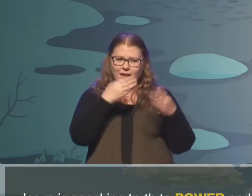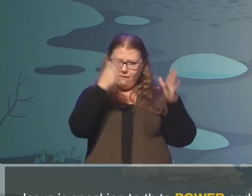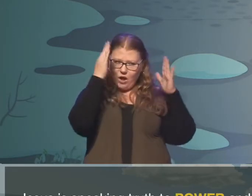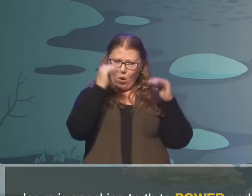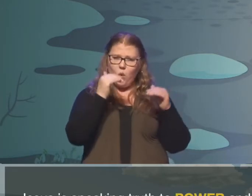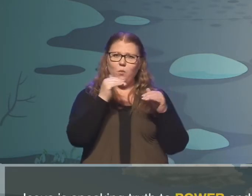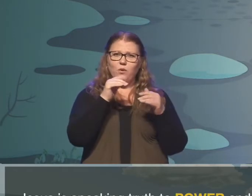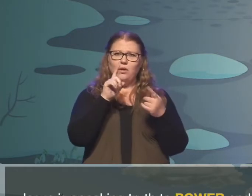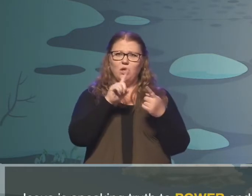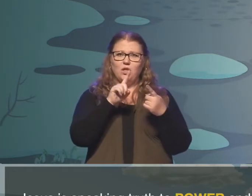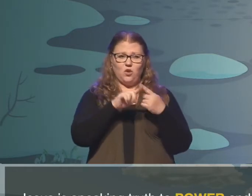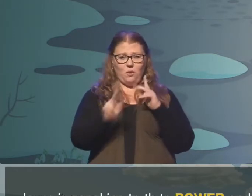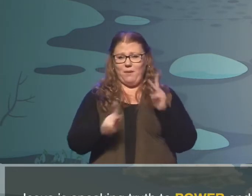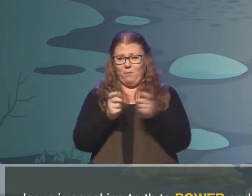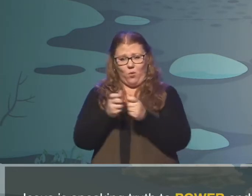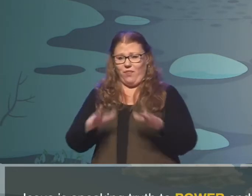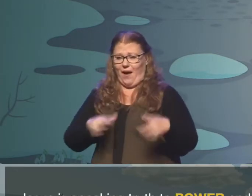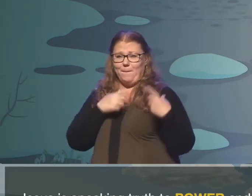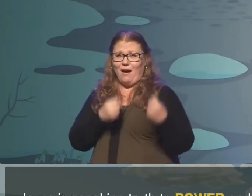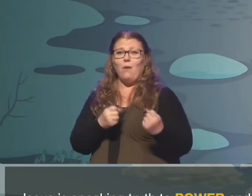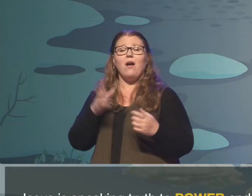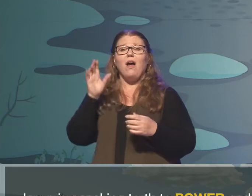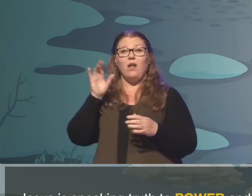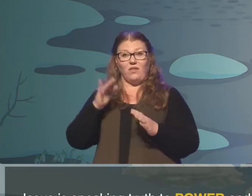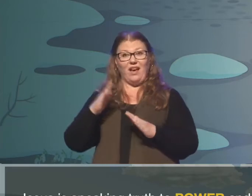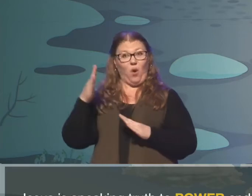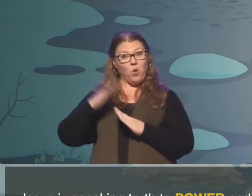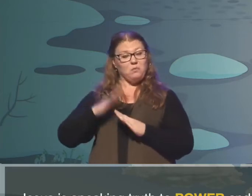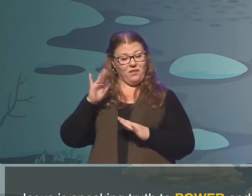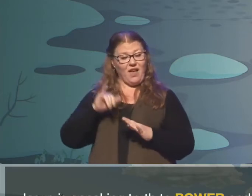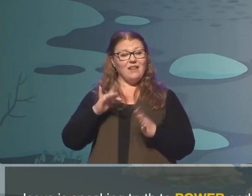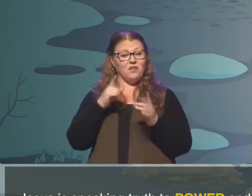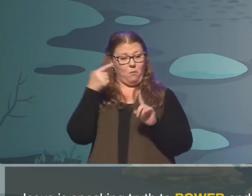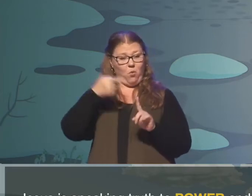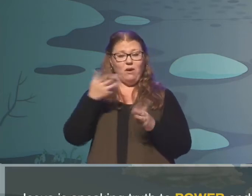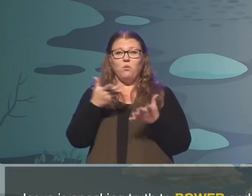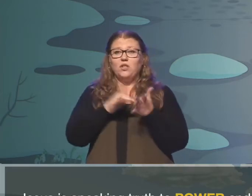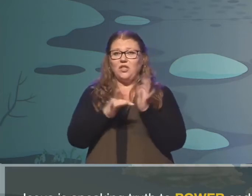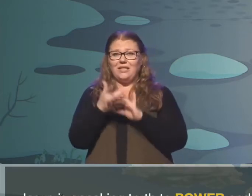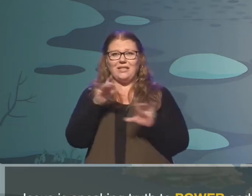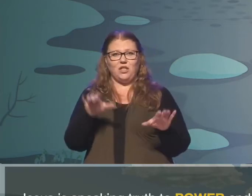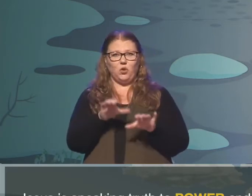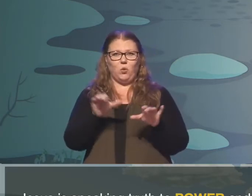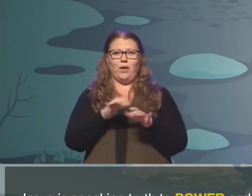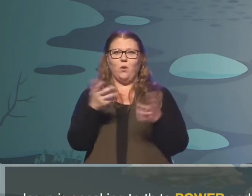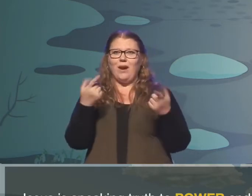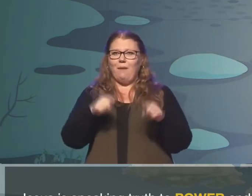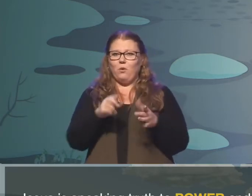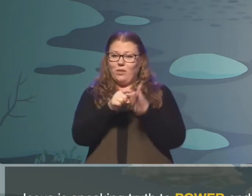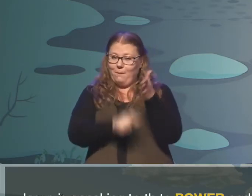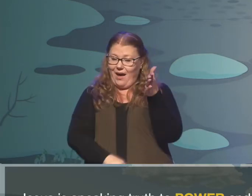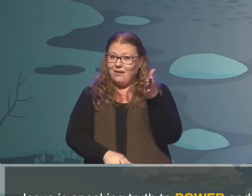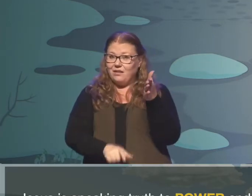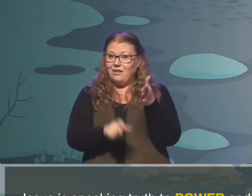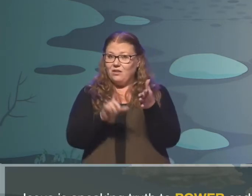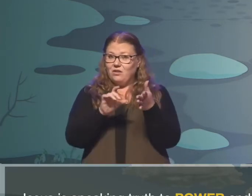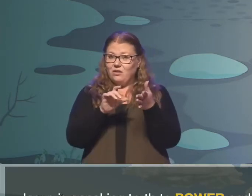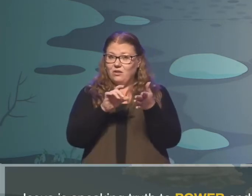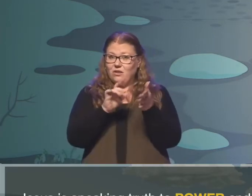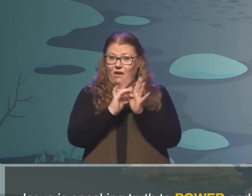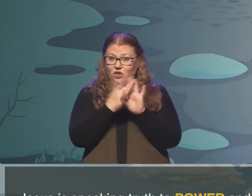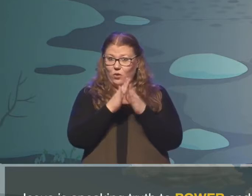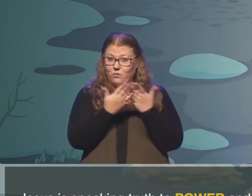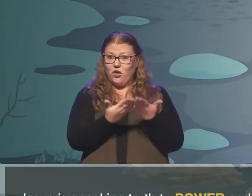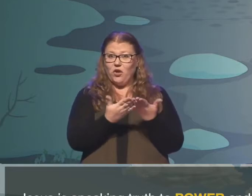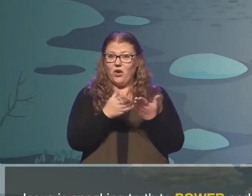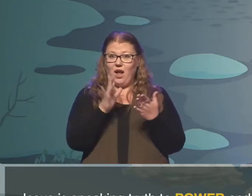hope to the powerless. Like, ultimately, that's what Jesus is doing. And here's what's happened with this passage of Scripture. This passage of Scripture has been